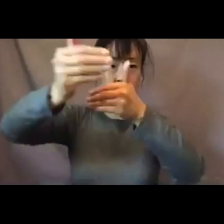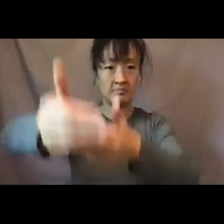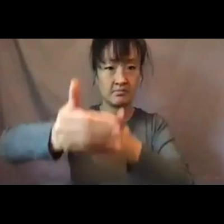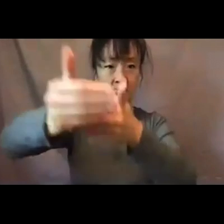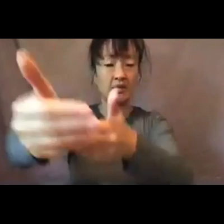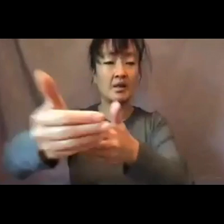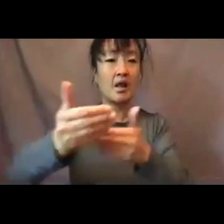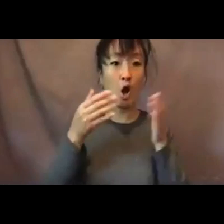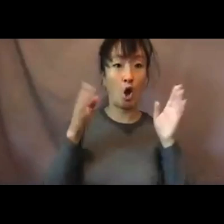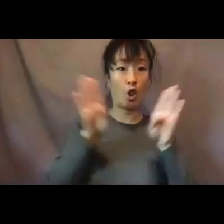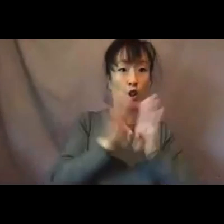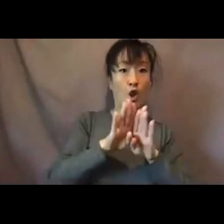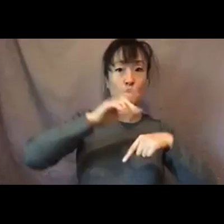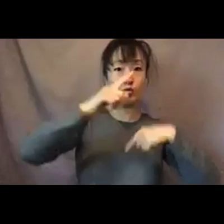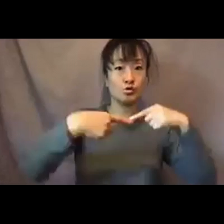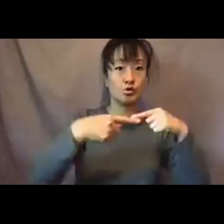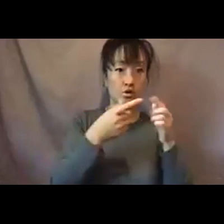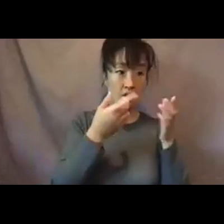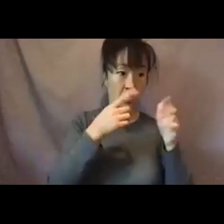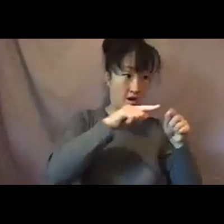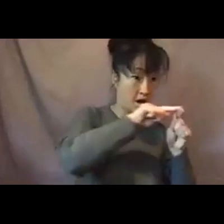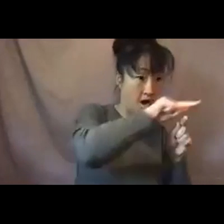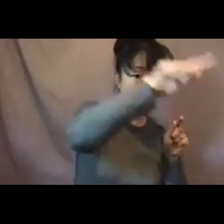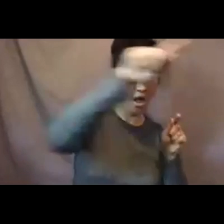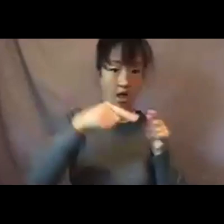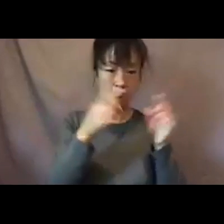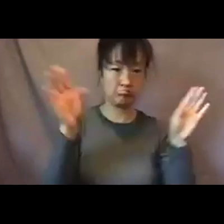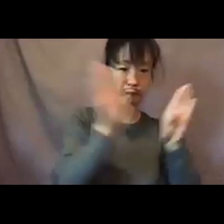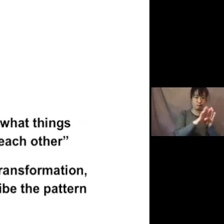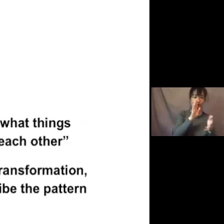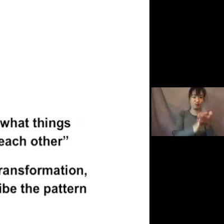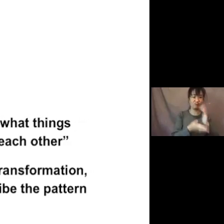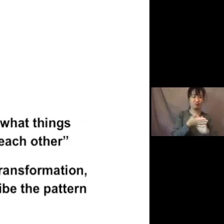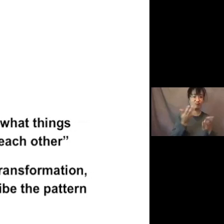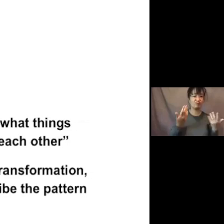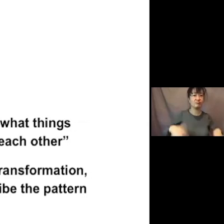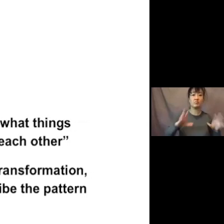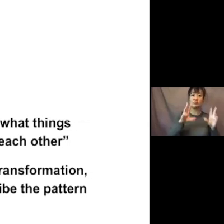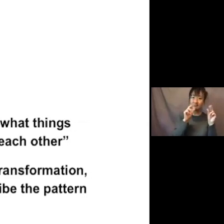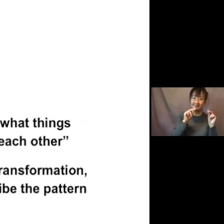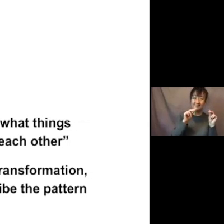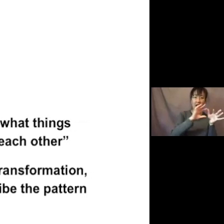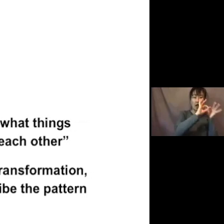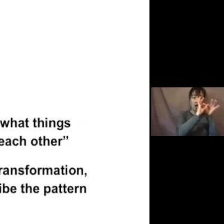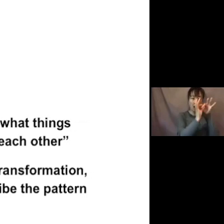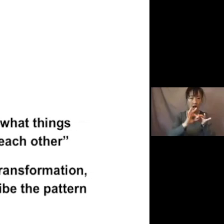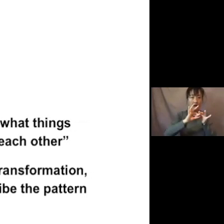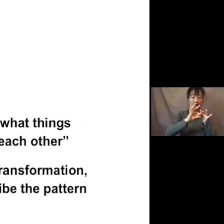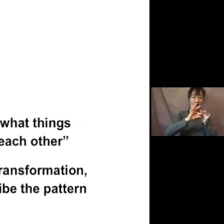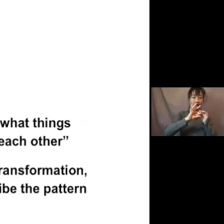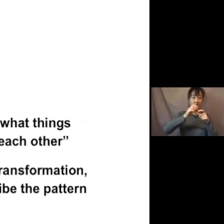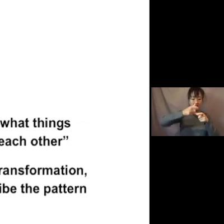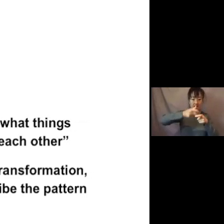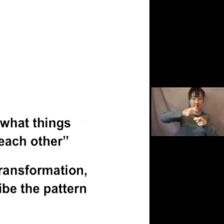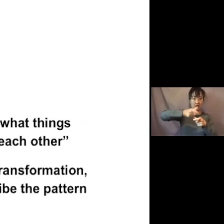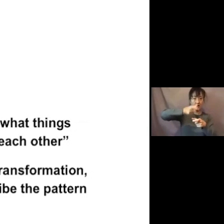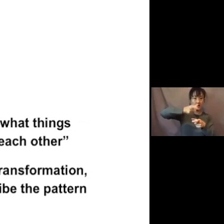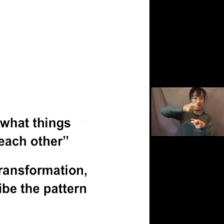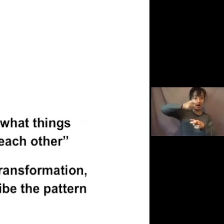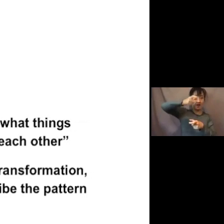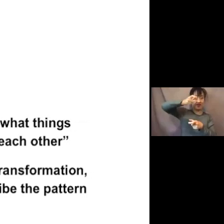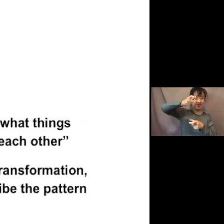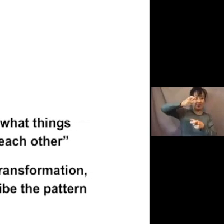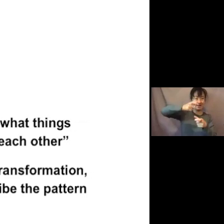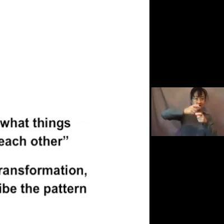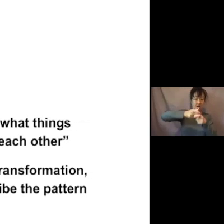circle. I mean actually cyclicality, sometimes like a slinky, right? Like a spring. We actually might feel